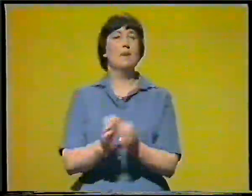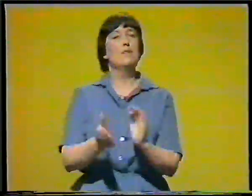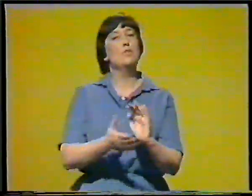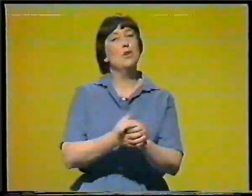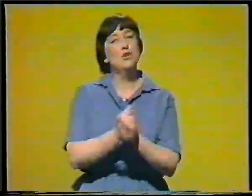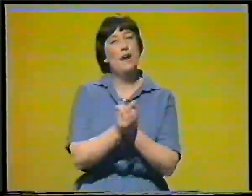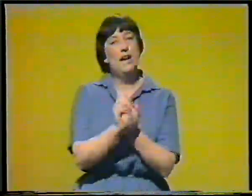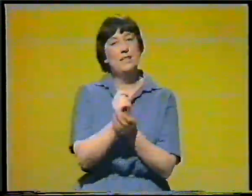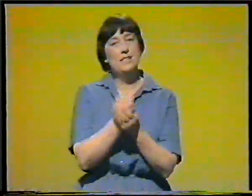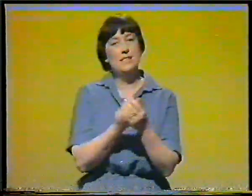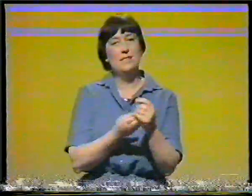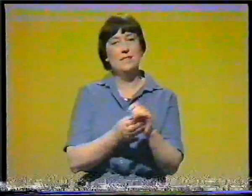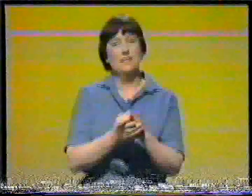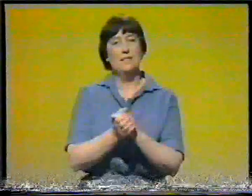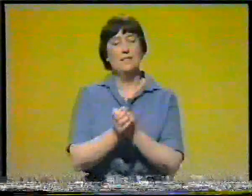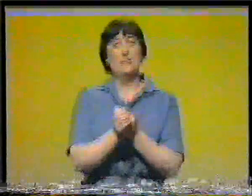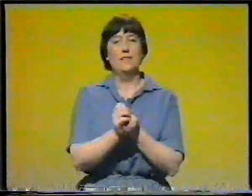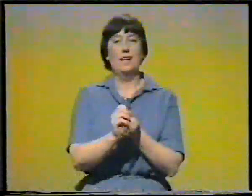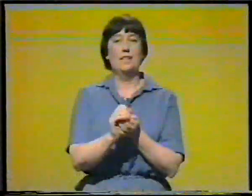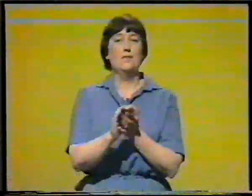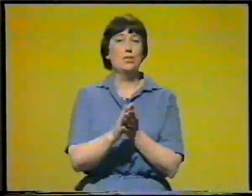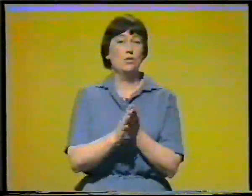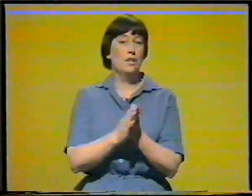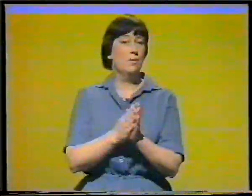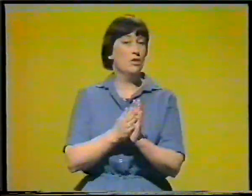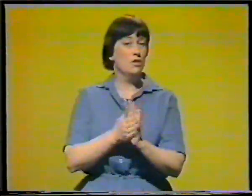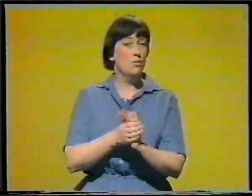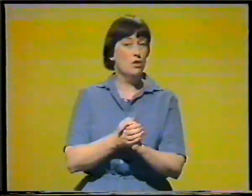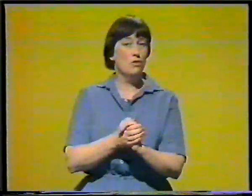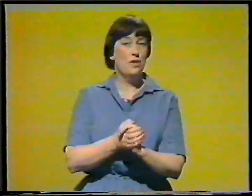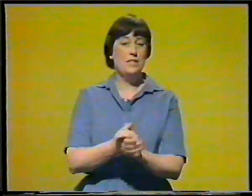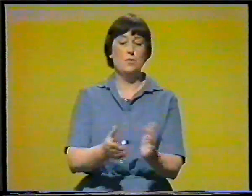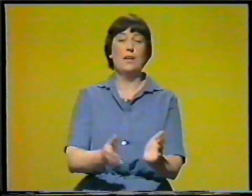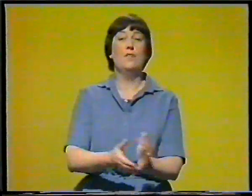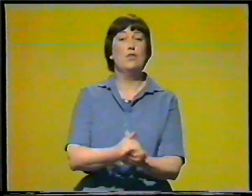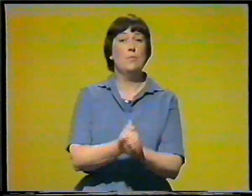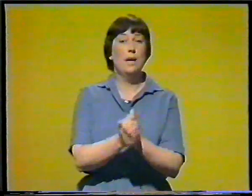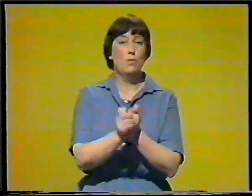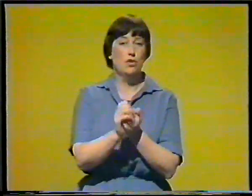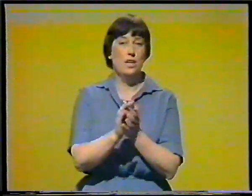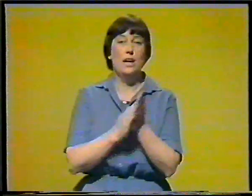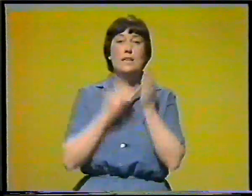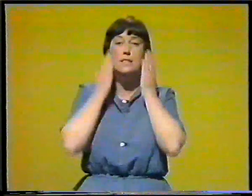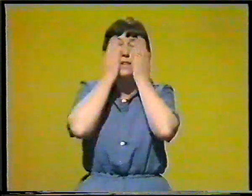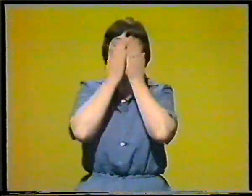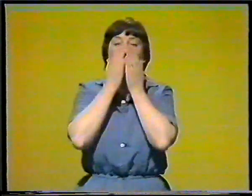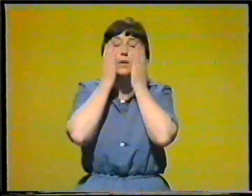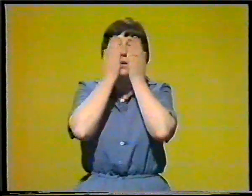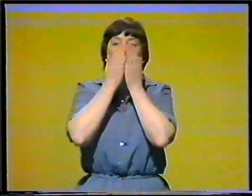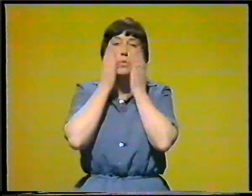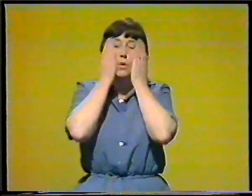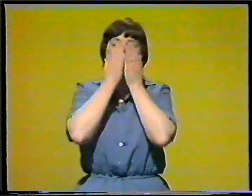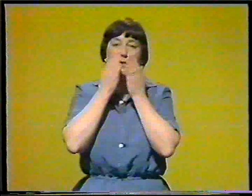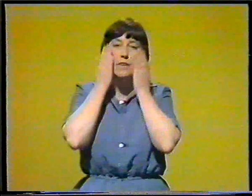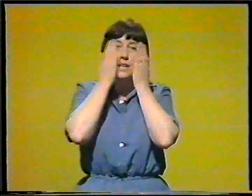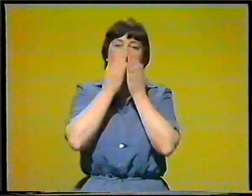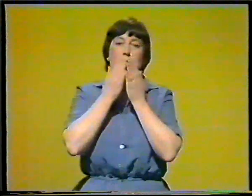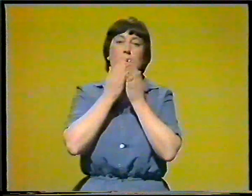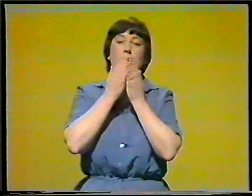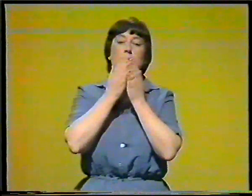To wash your hands, and if you're wanting to wash your face as well, then you mime washing hands and then washing face as well.